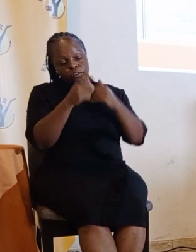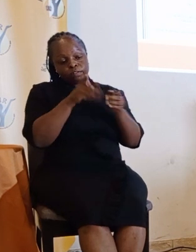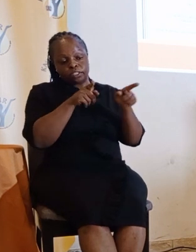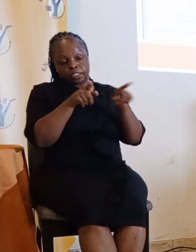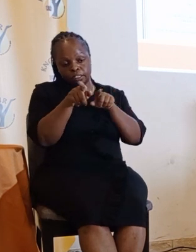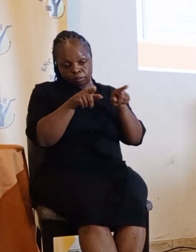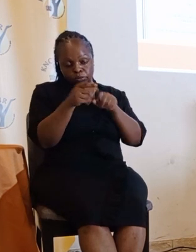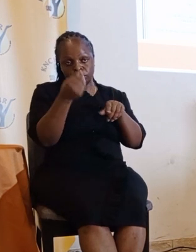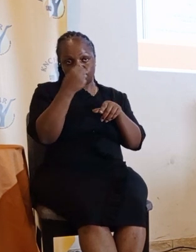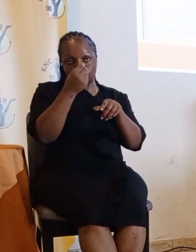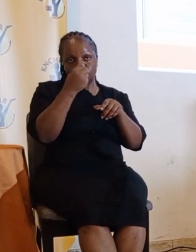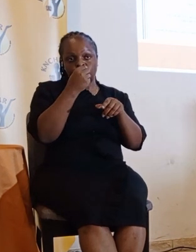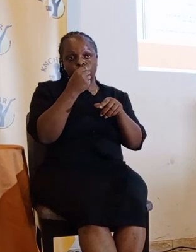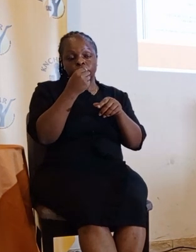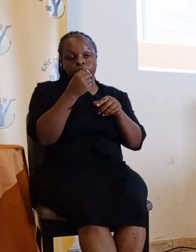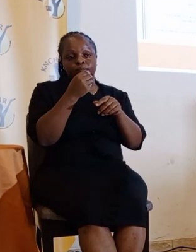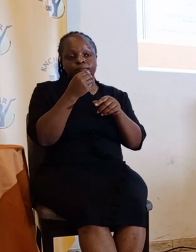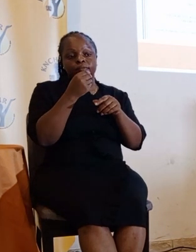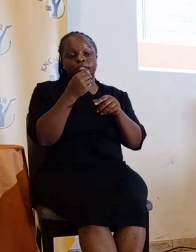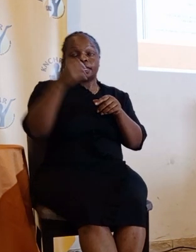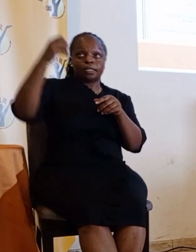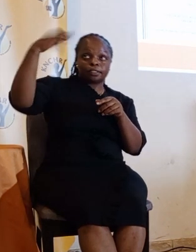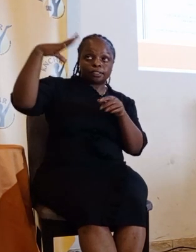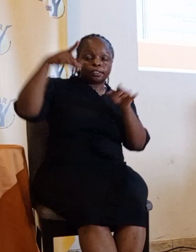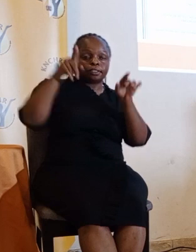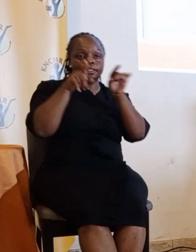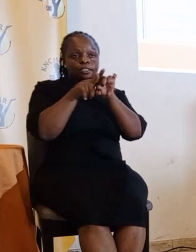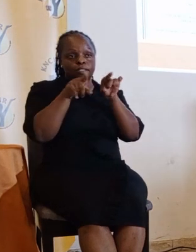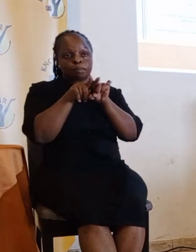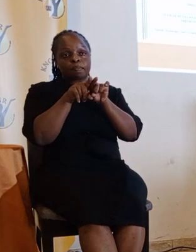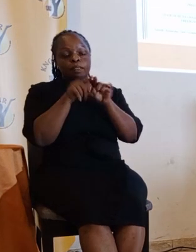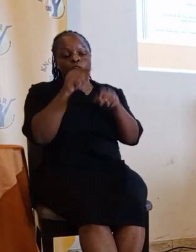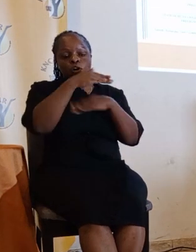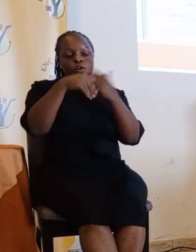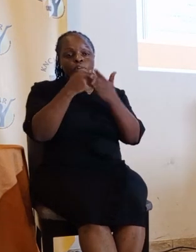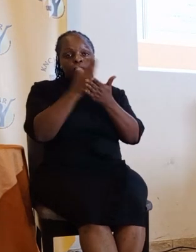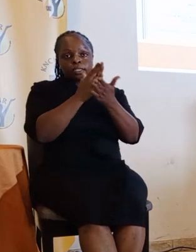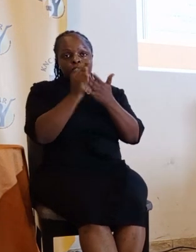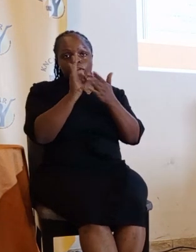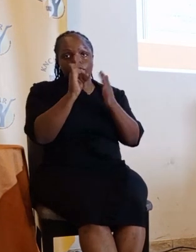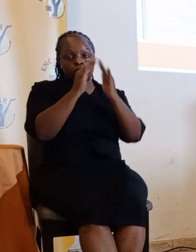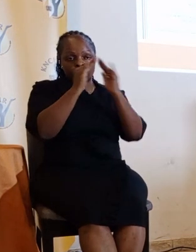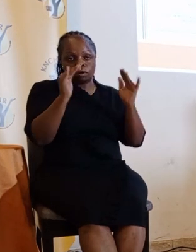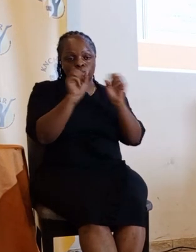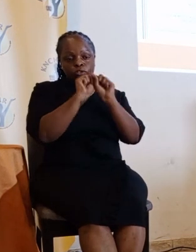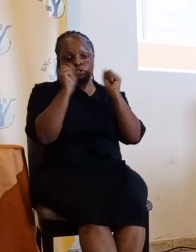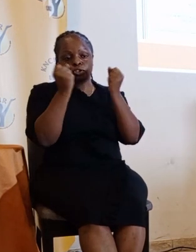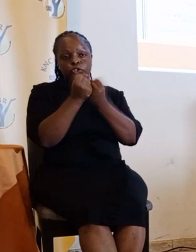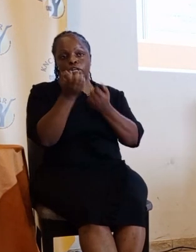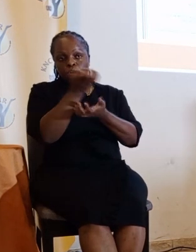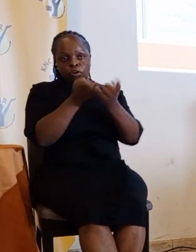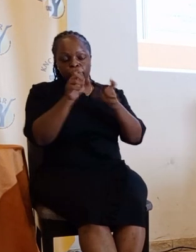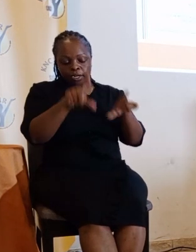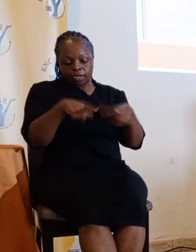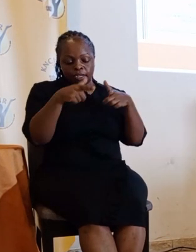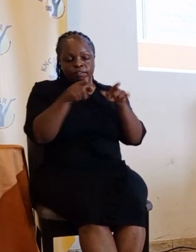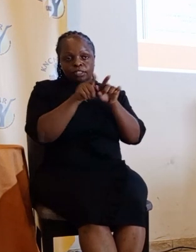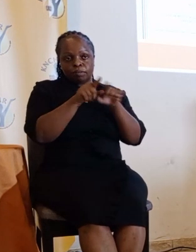transport, food, electricity, and principally all sectors of the household, social, and economic lives